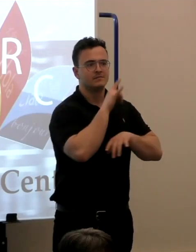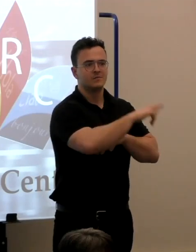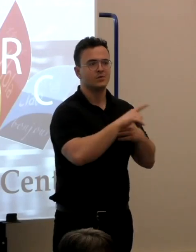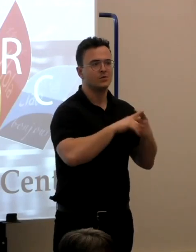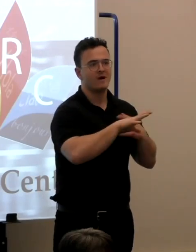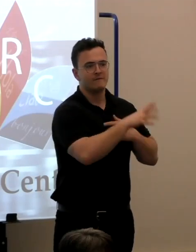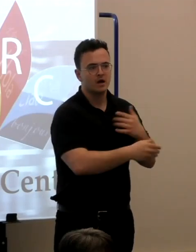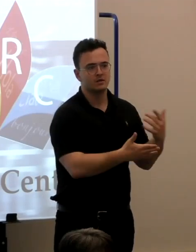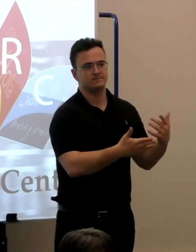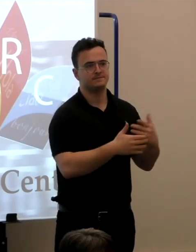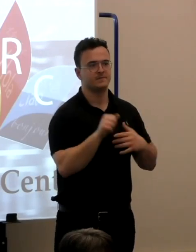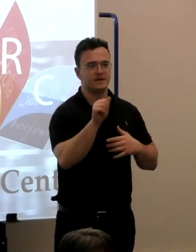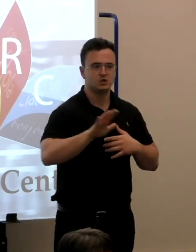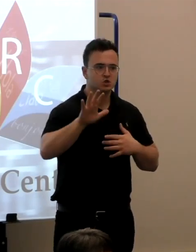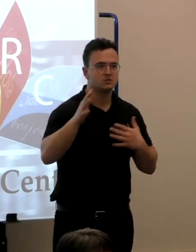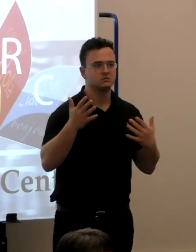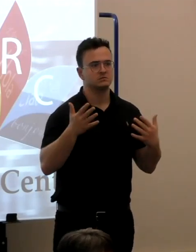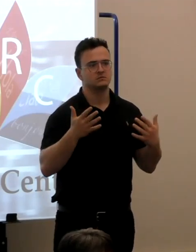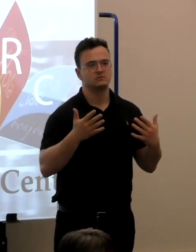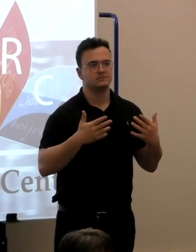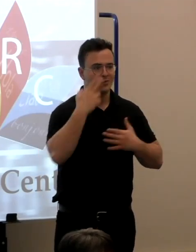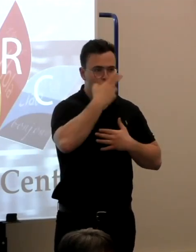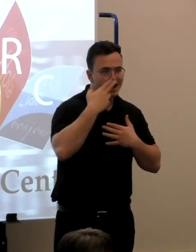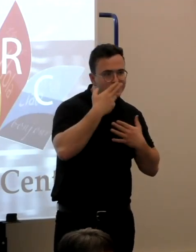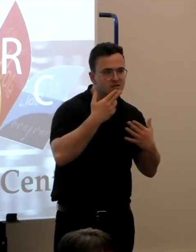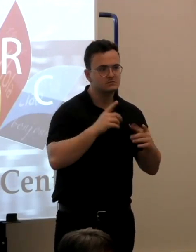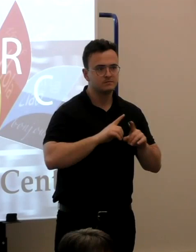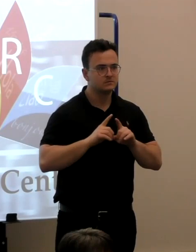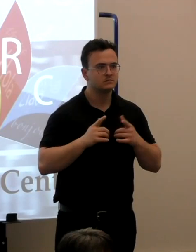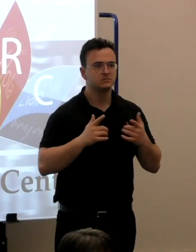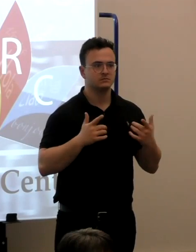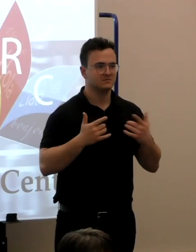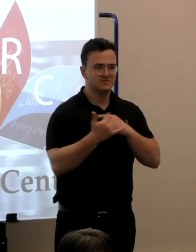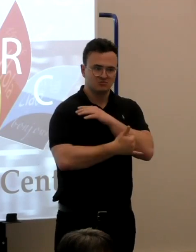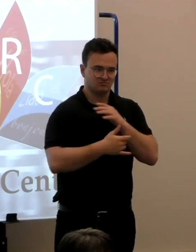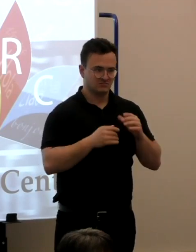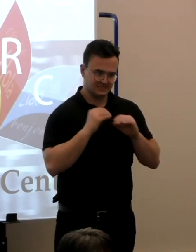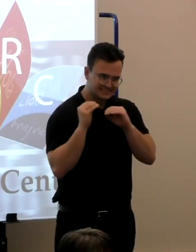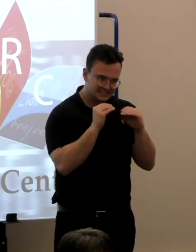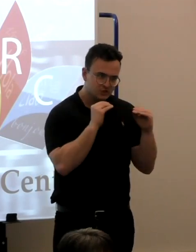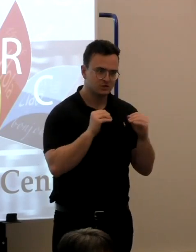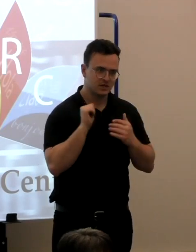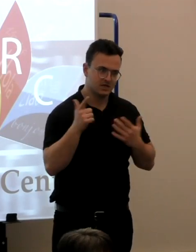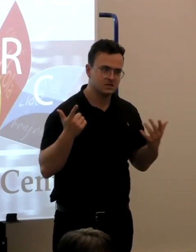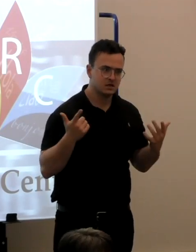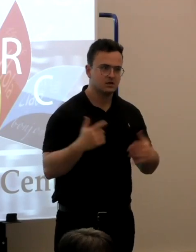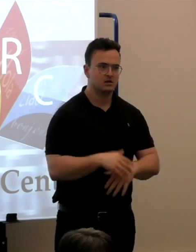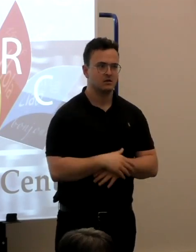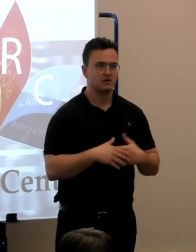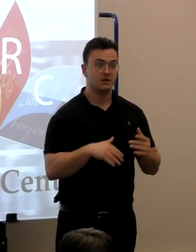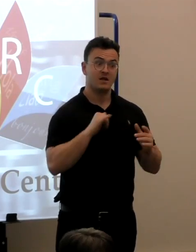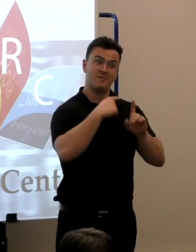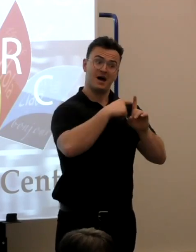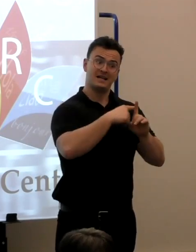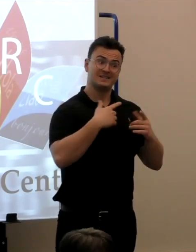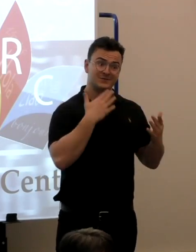would send people to other countries, you know, Asia, Hawaii, several different countries to teach ASL